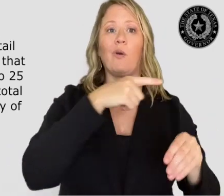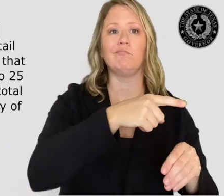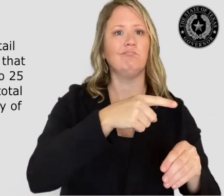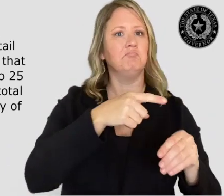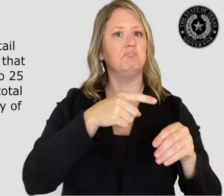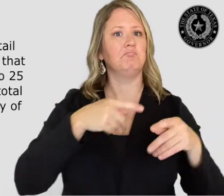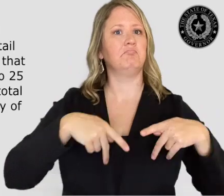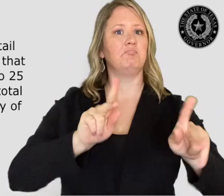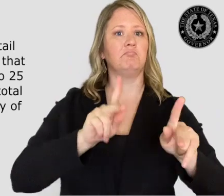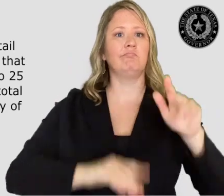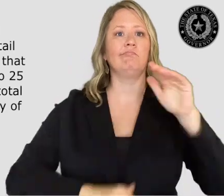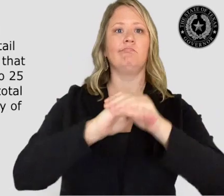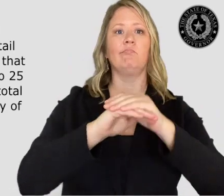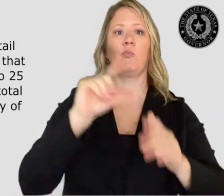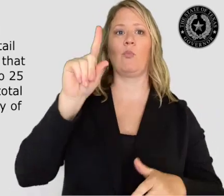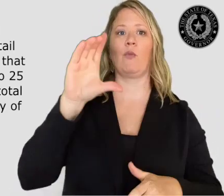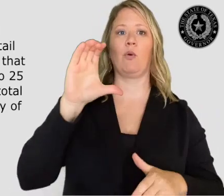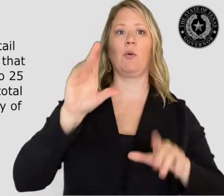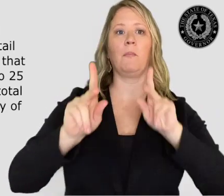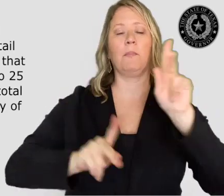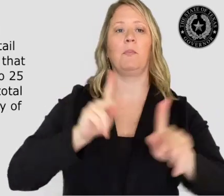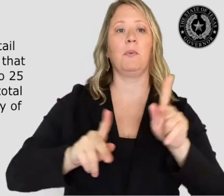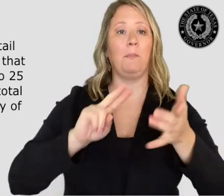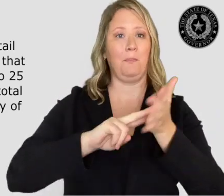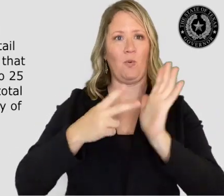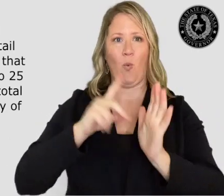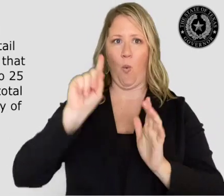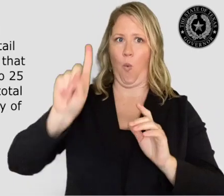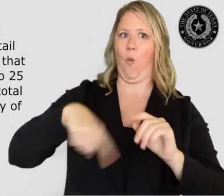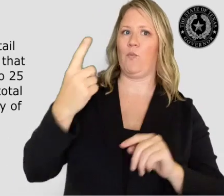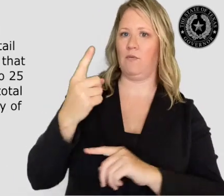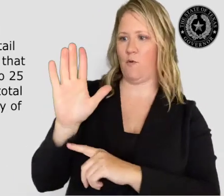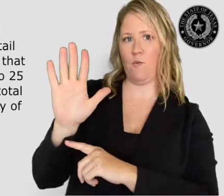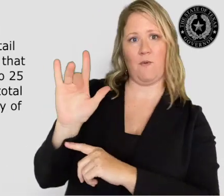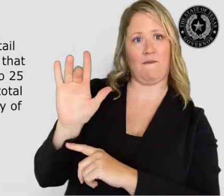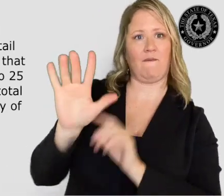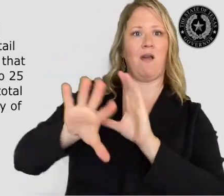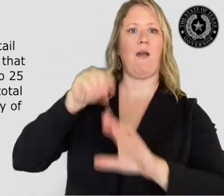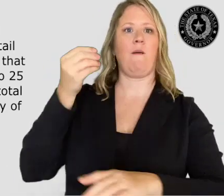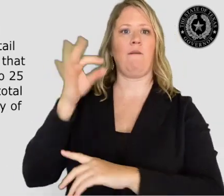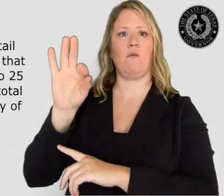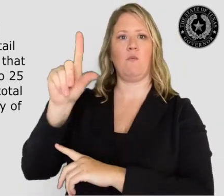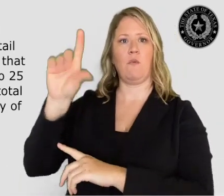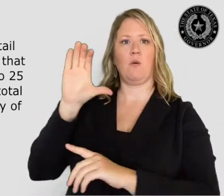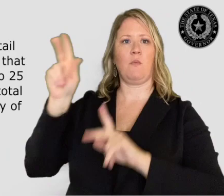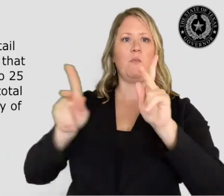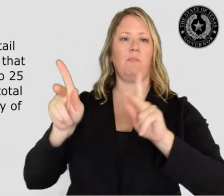of the total listed occupancy of the retail establishment.